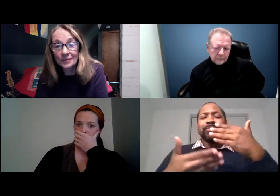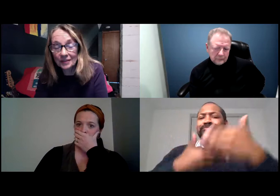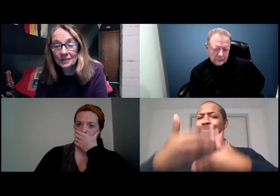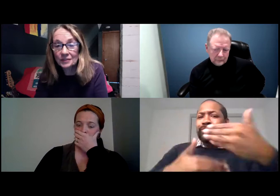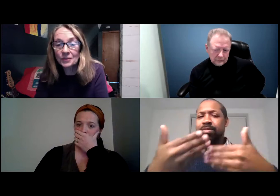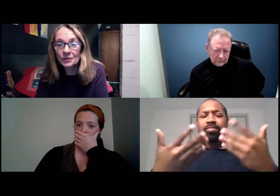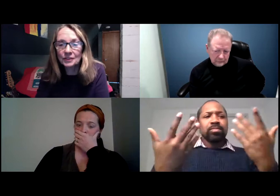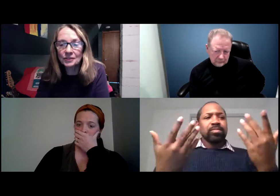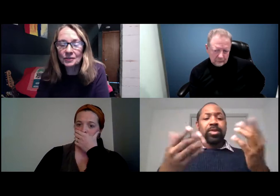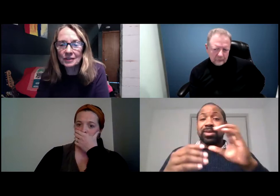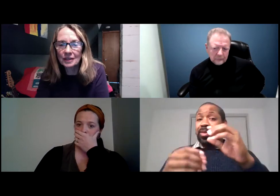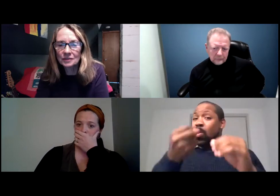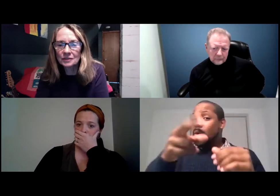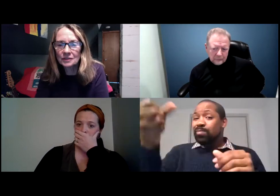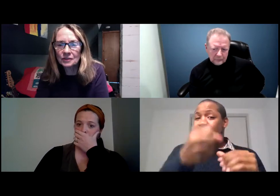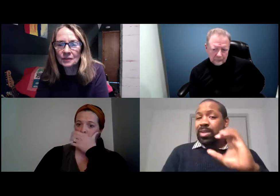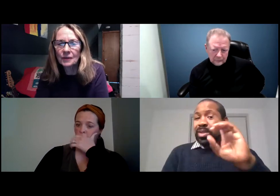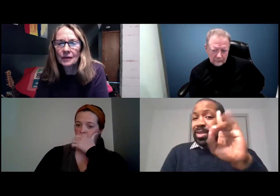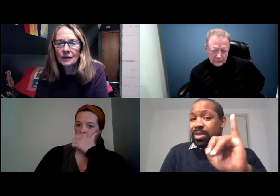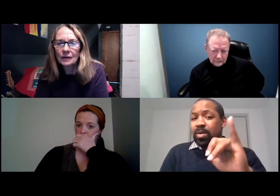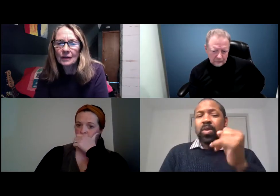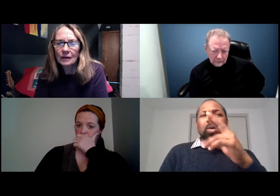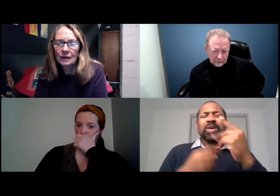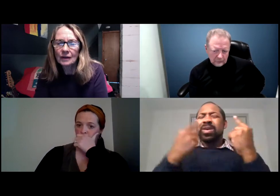also not just a local issue, it's a national issue.